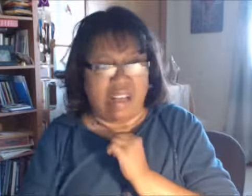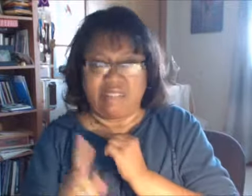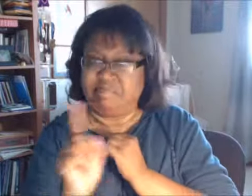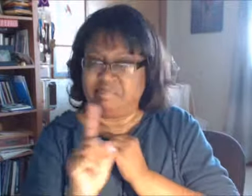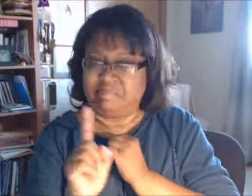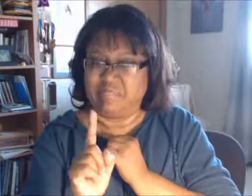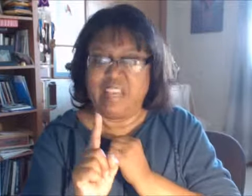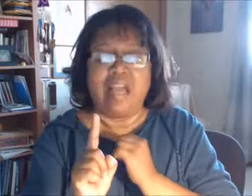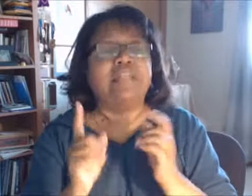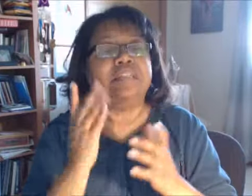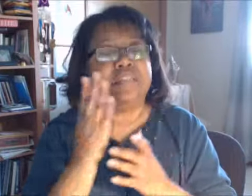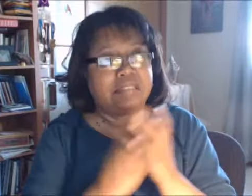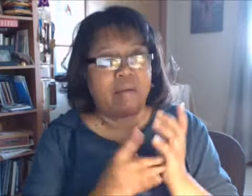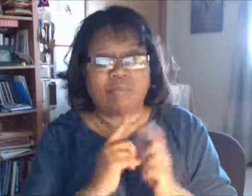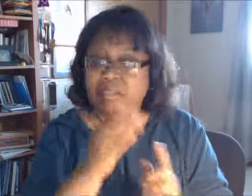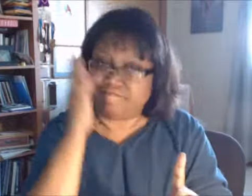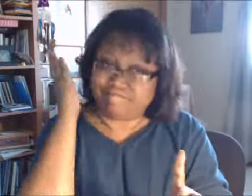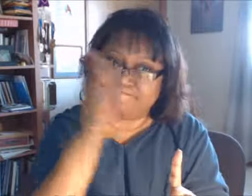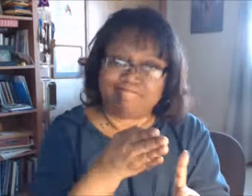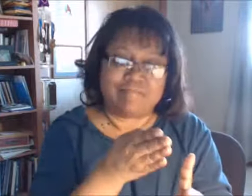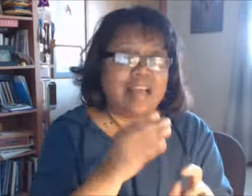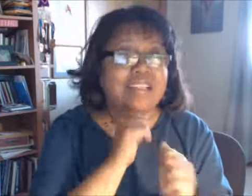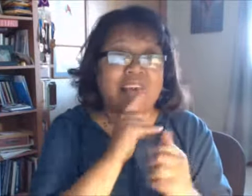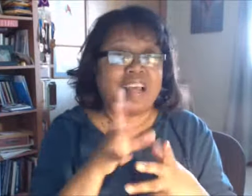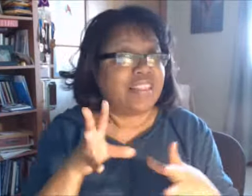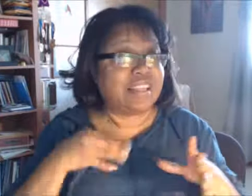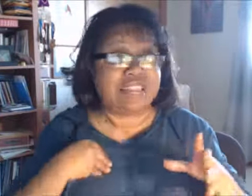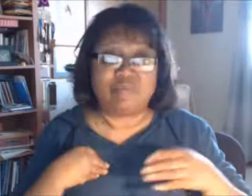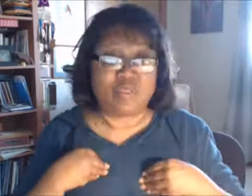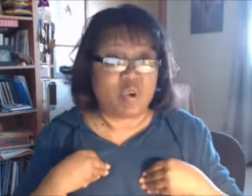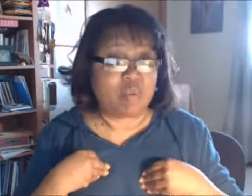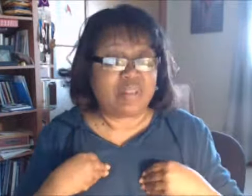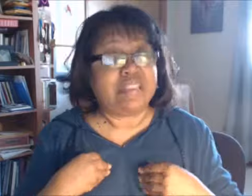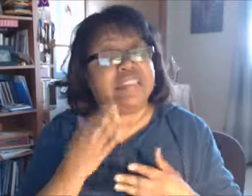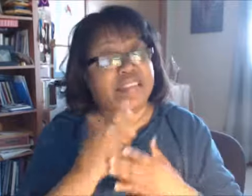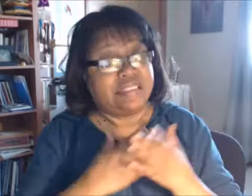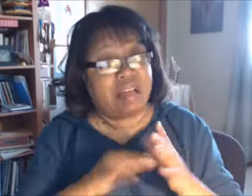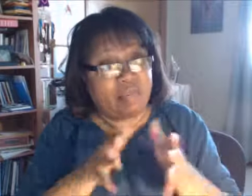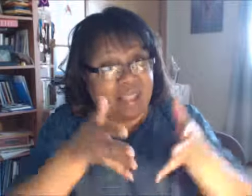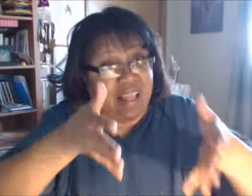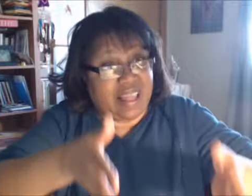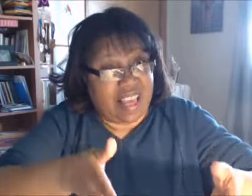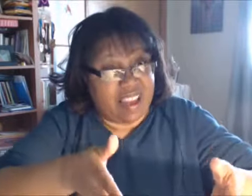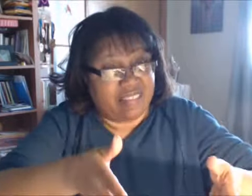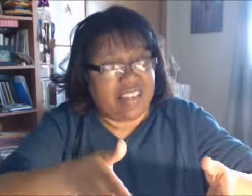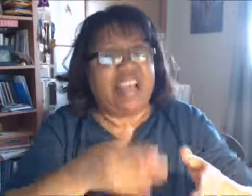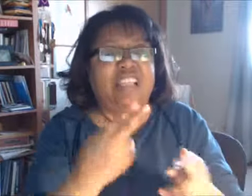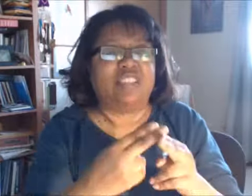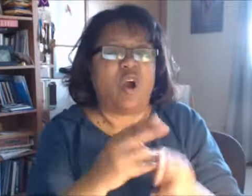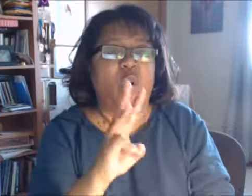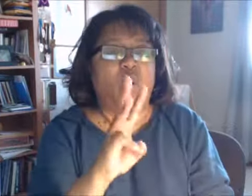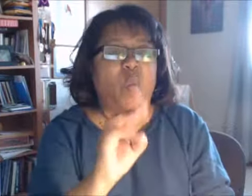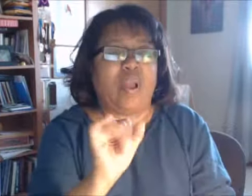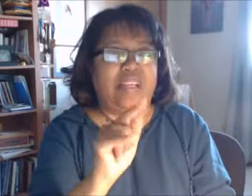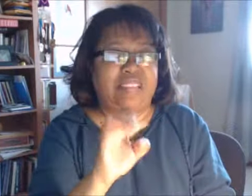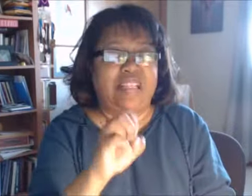the small intestine, and not everything is absorbable. The material that remains is considered a waste product, and it must pass out of your